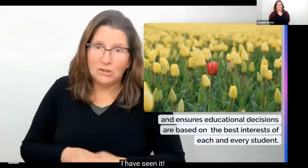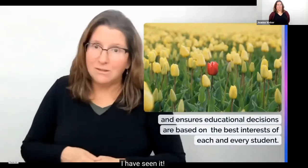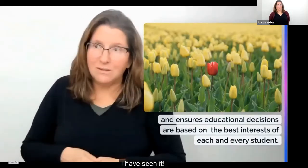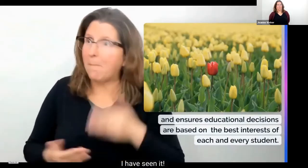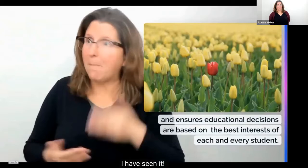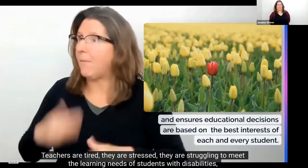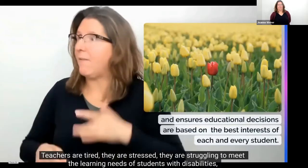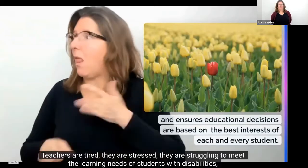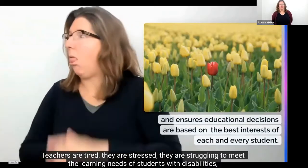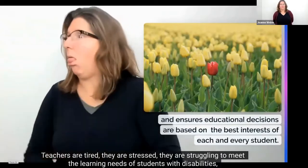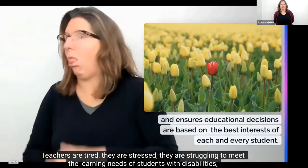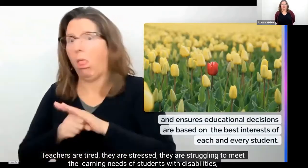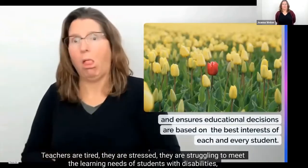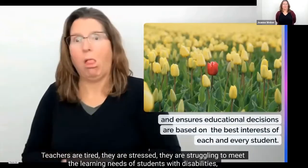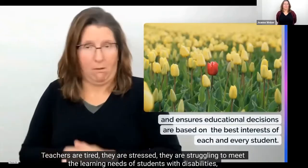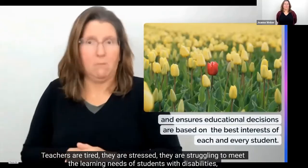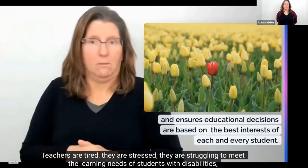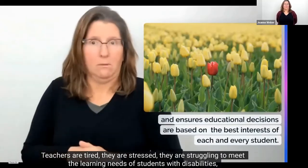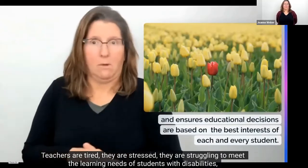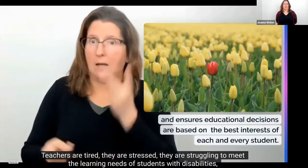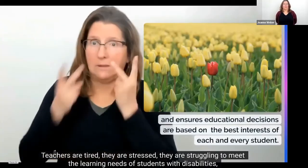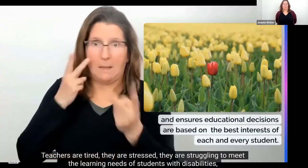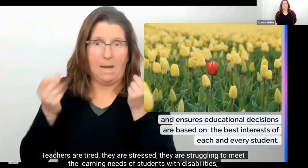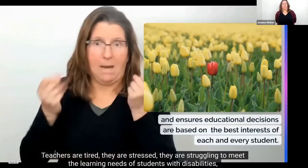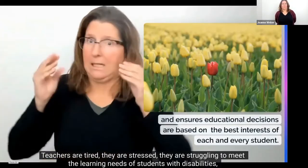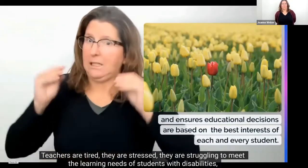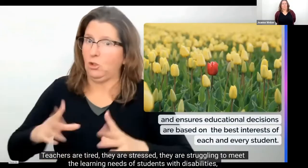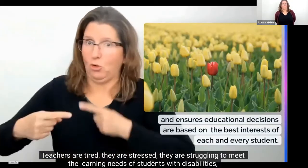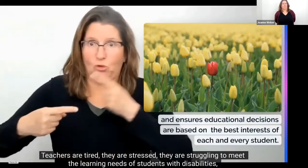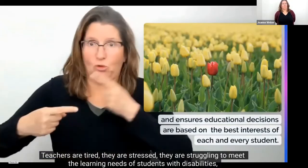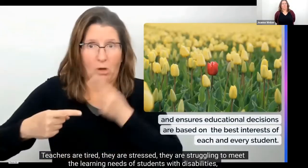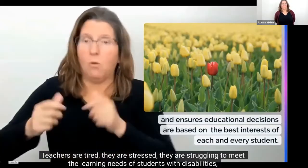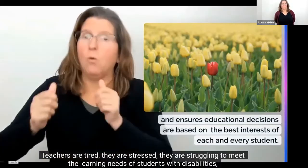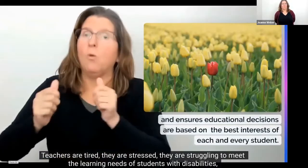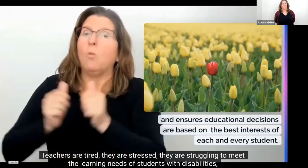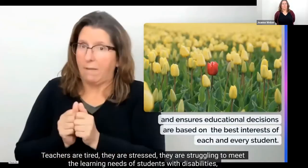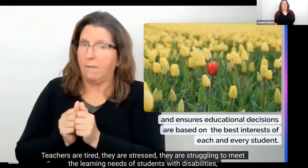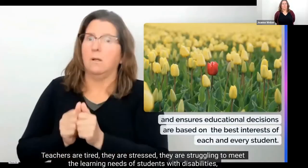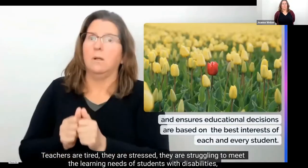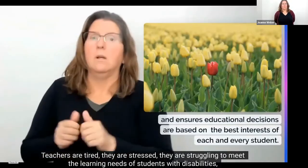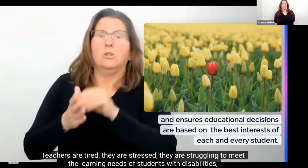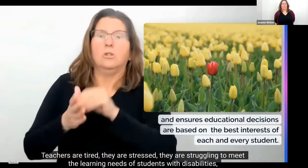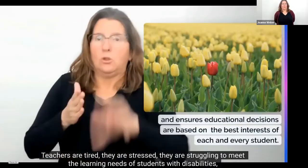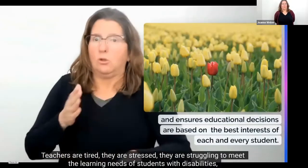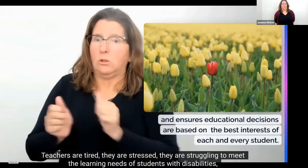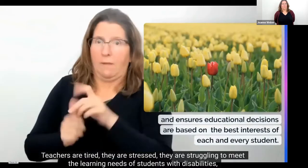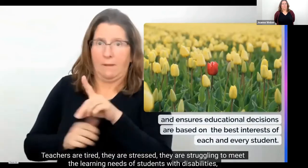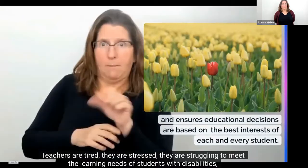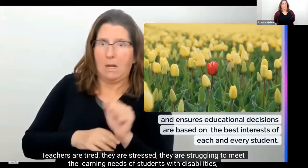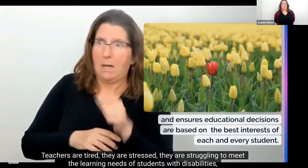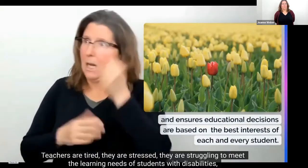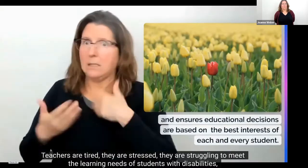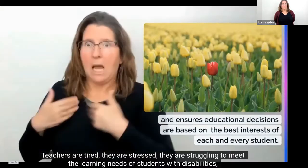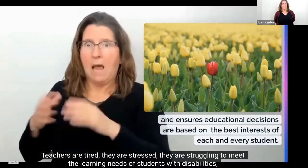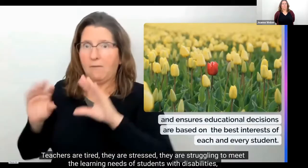I have seen it. Teachers are tired. They're stressed. They're struggling to meet the learning needs of students